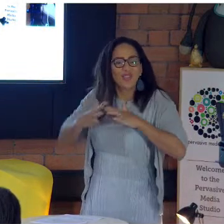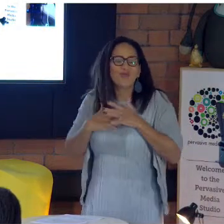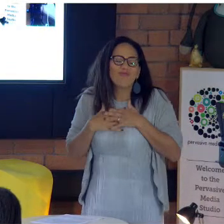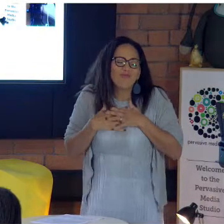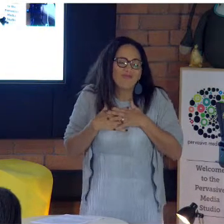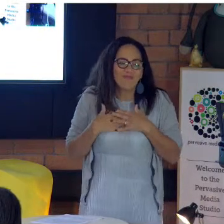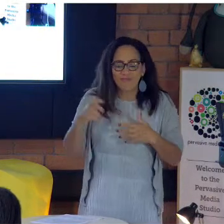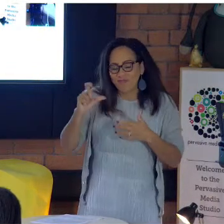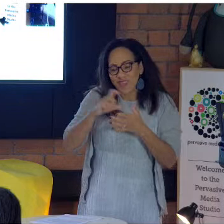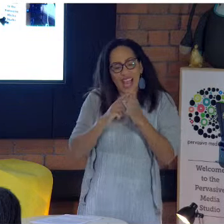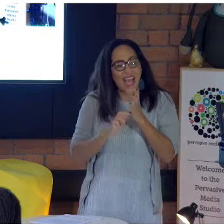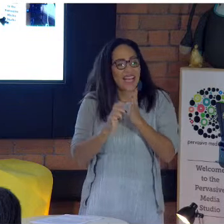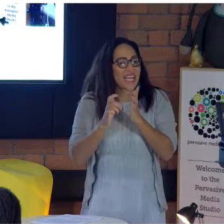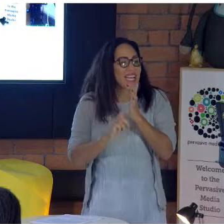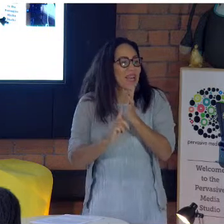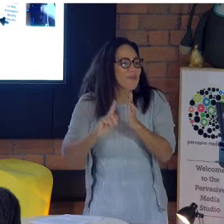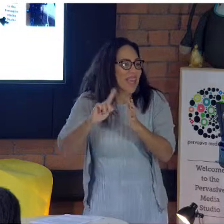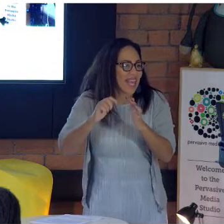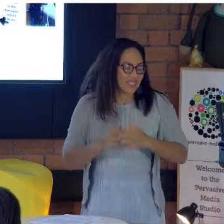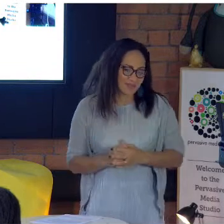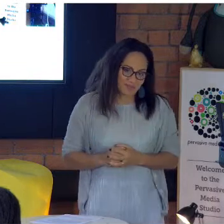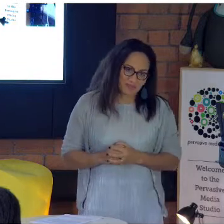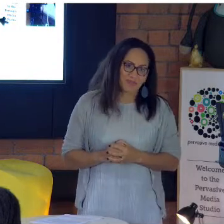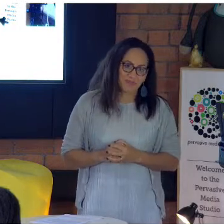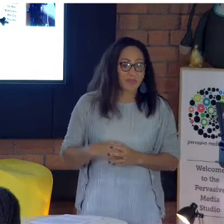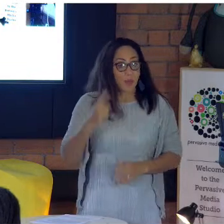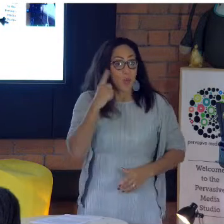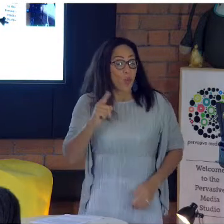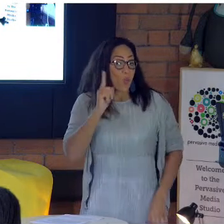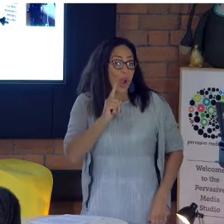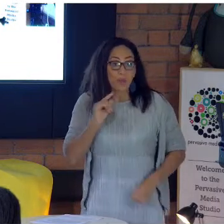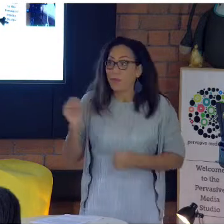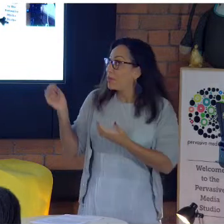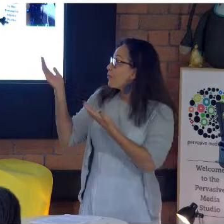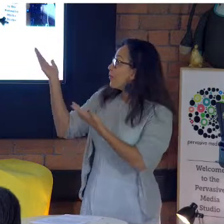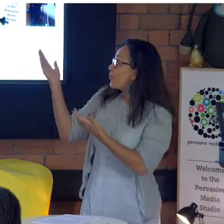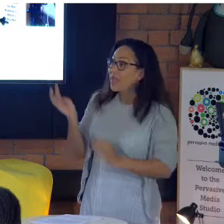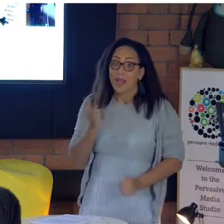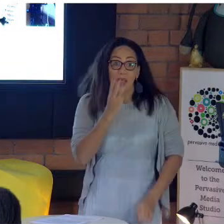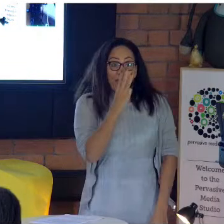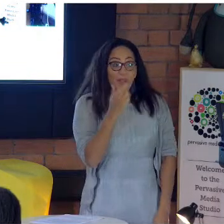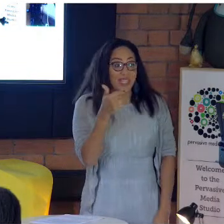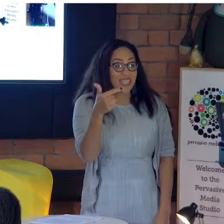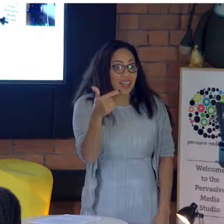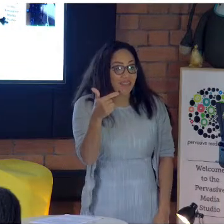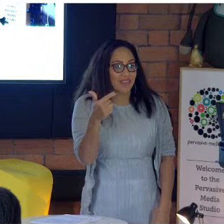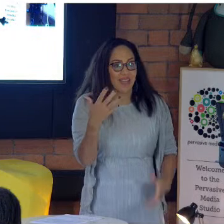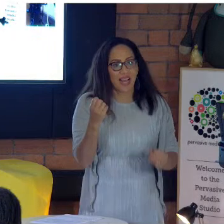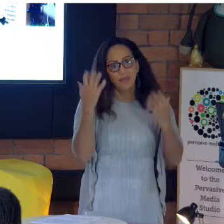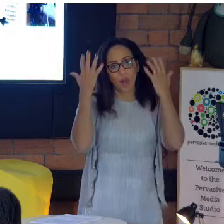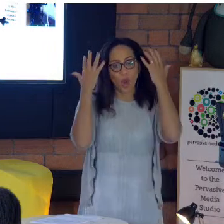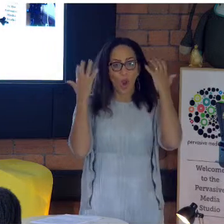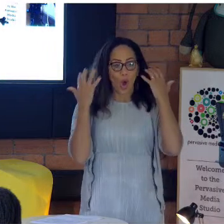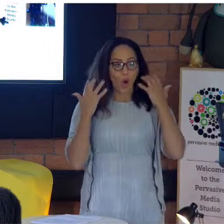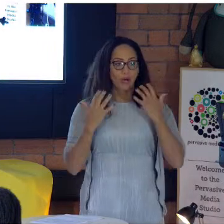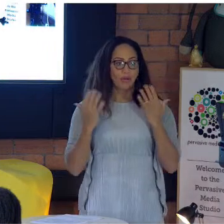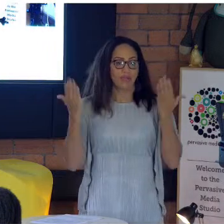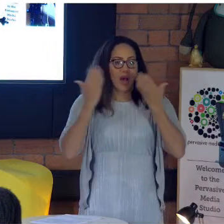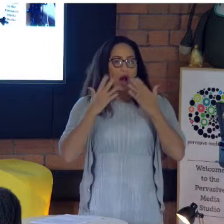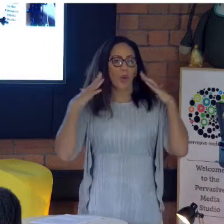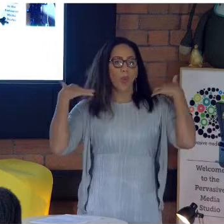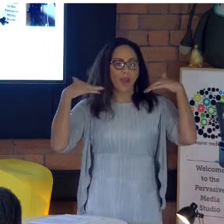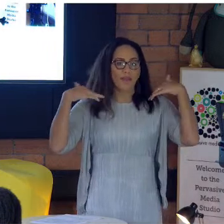am Camille, and I am a white woman. I'm 37. I've got a long, wavy, dark hair, and I'm